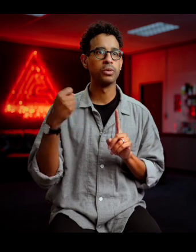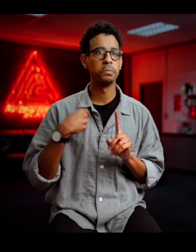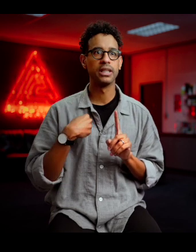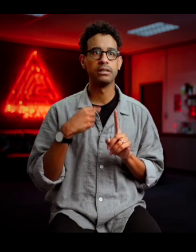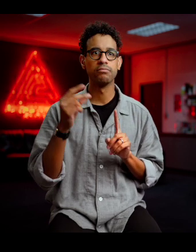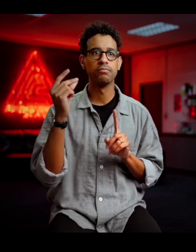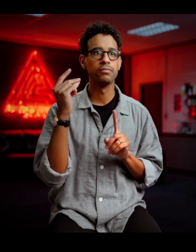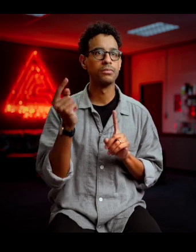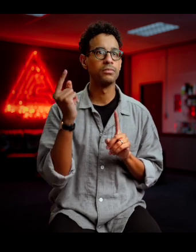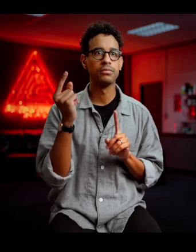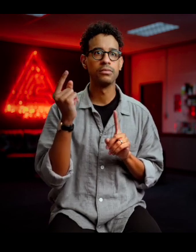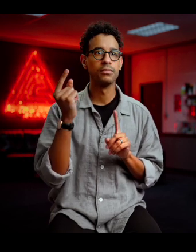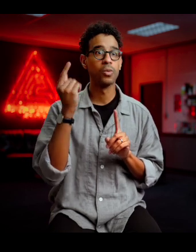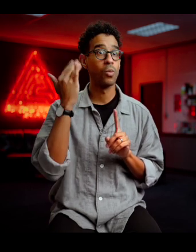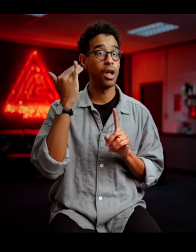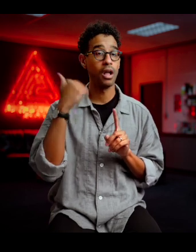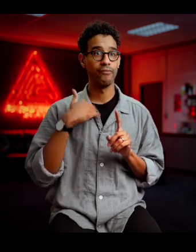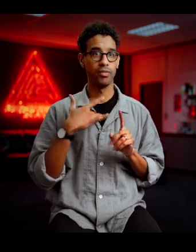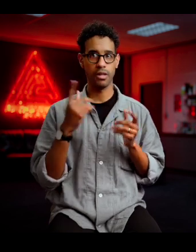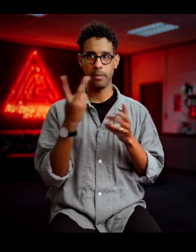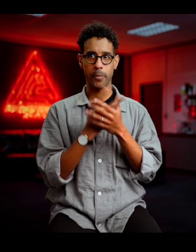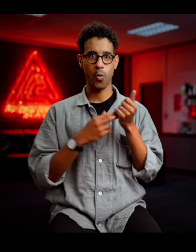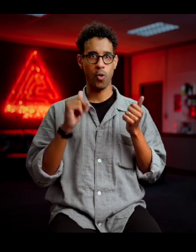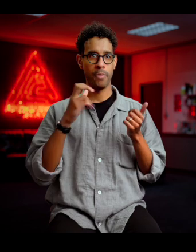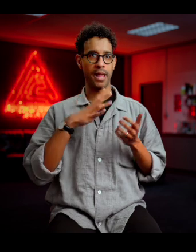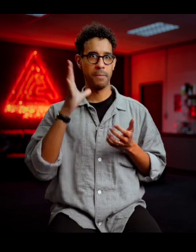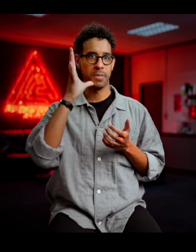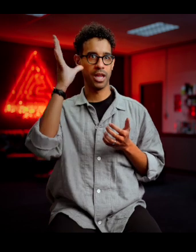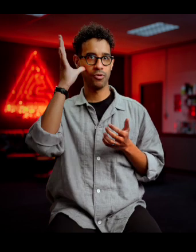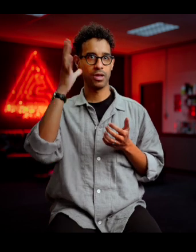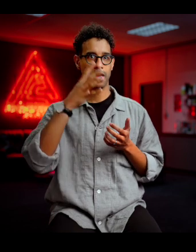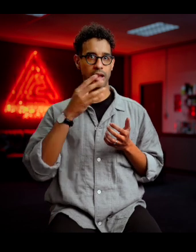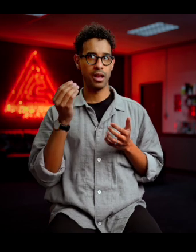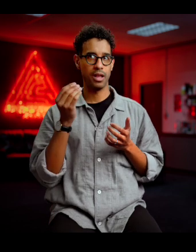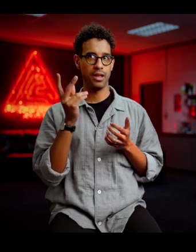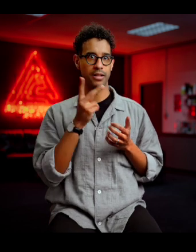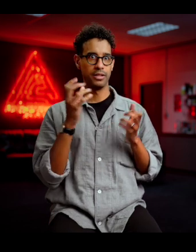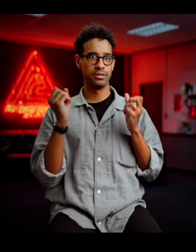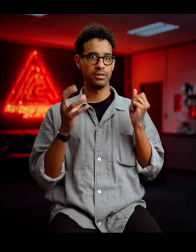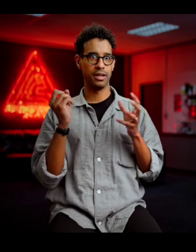completely triggered me. And the reason is because I felt in that moment that they both were